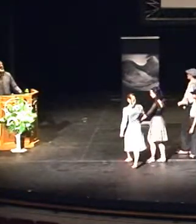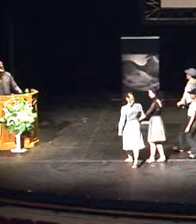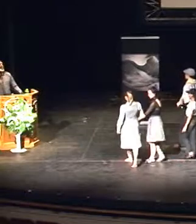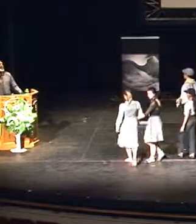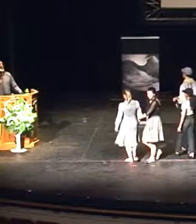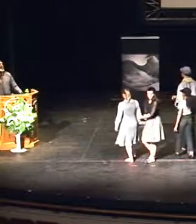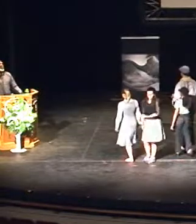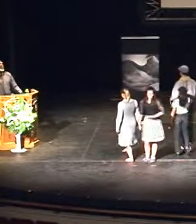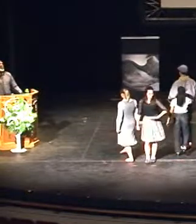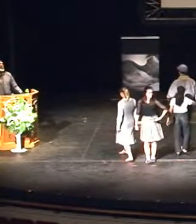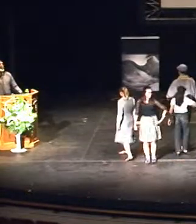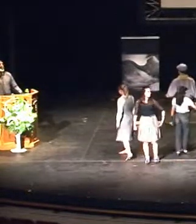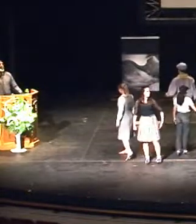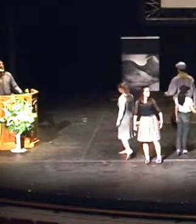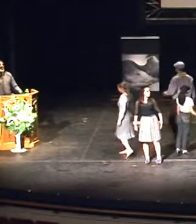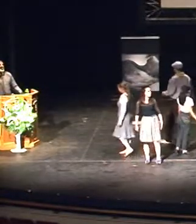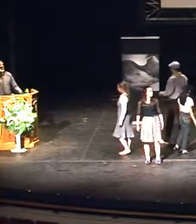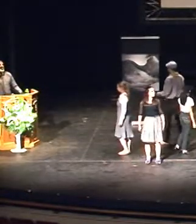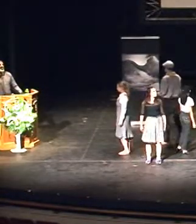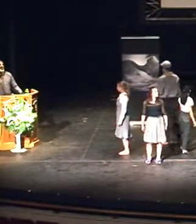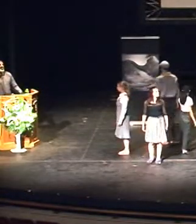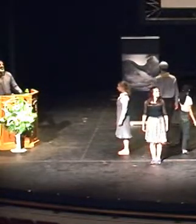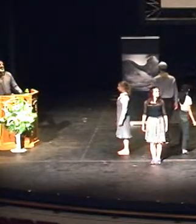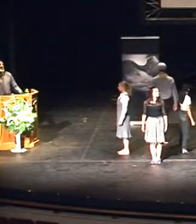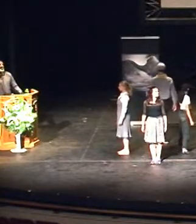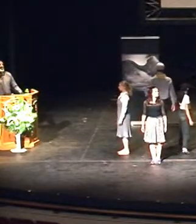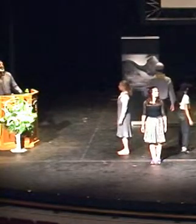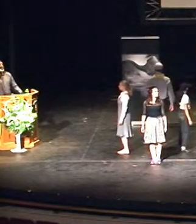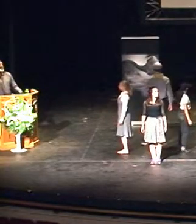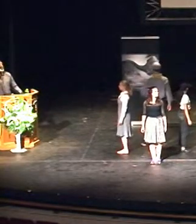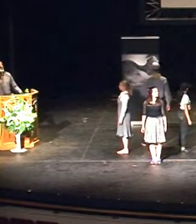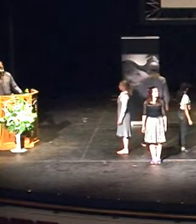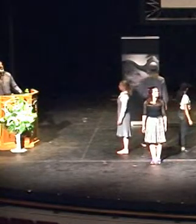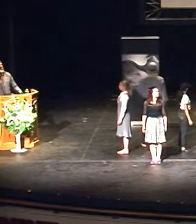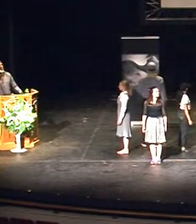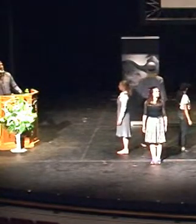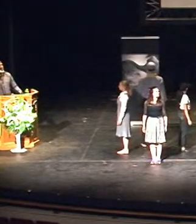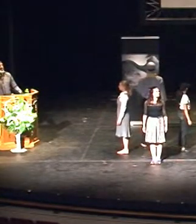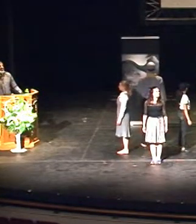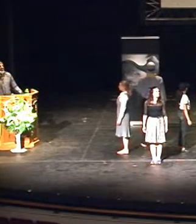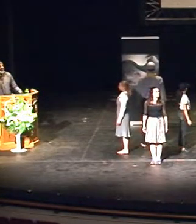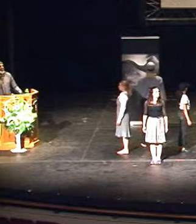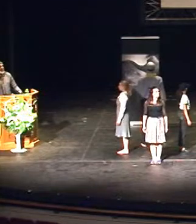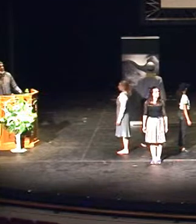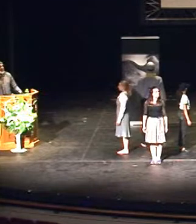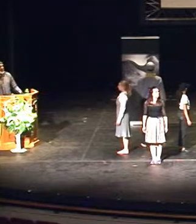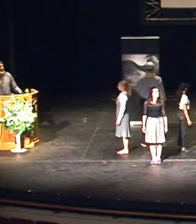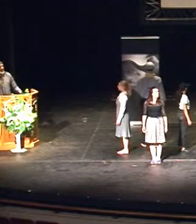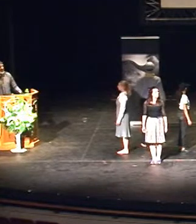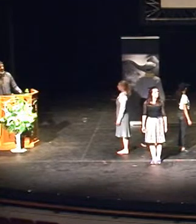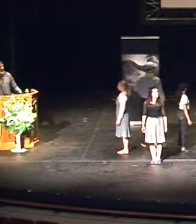we're sorry for the delay, but we have Dr. Martin Luther King on the plane.